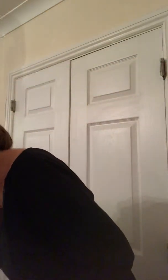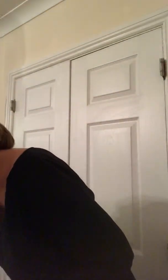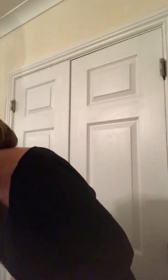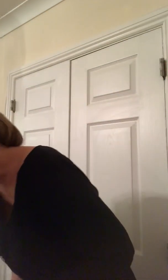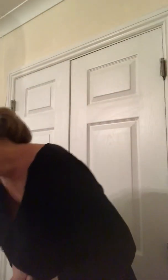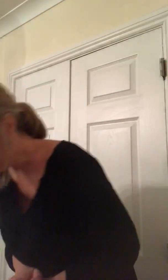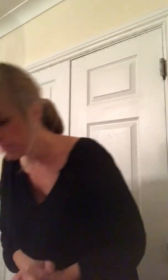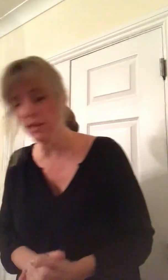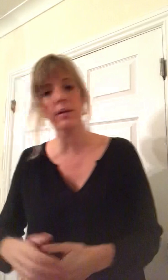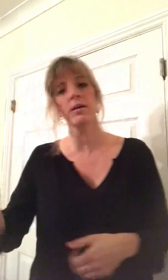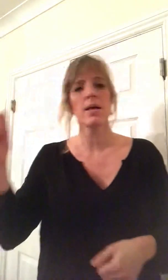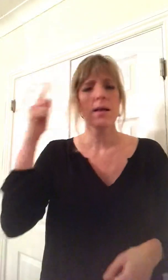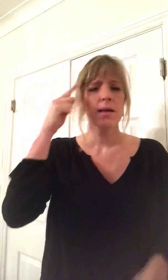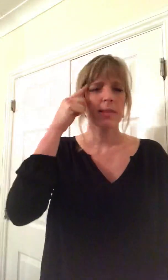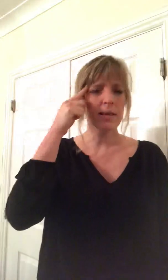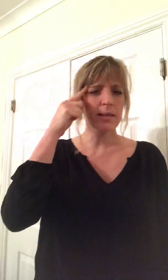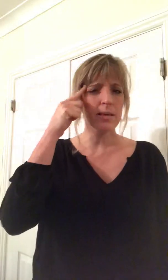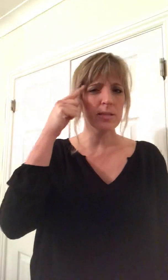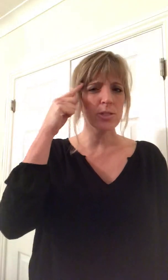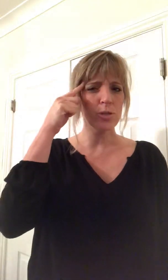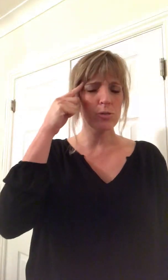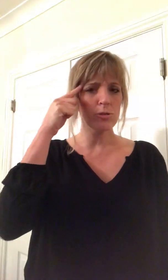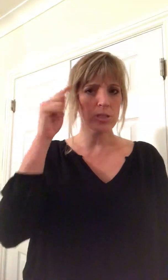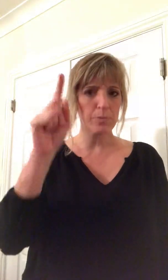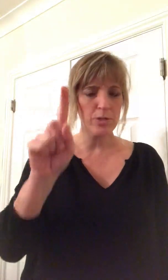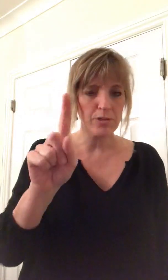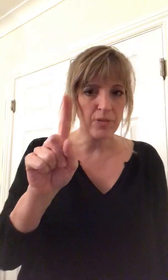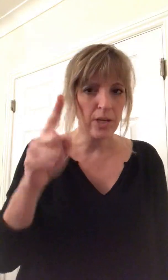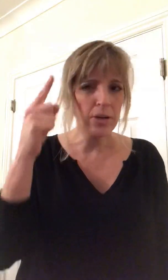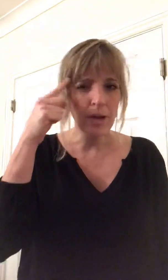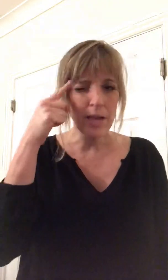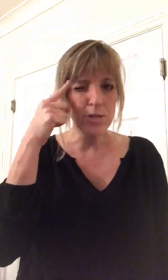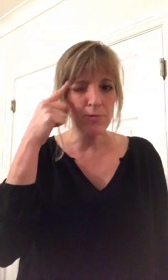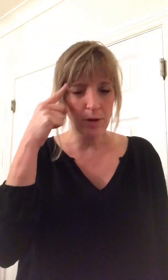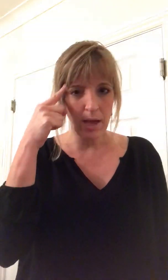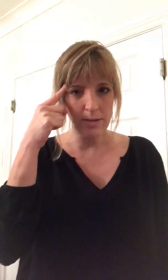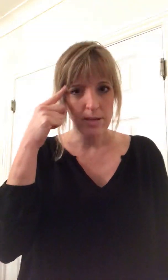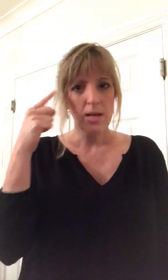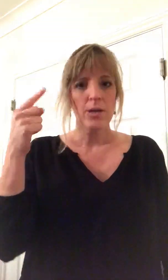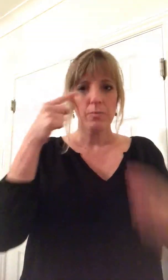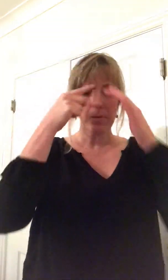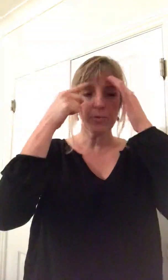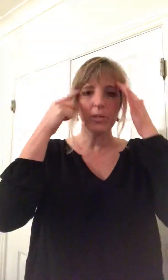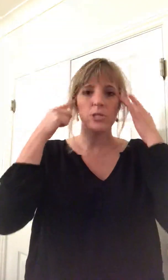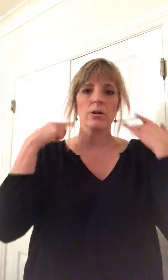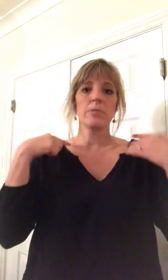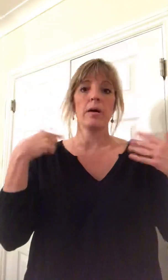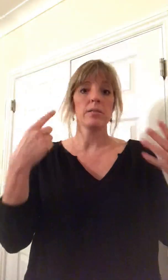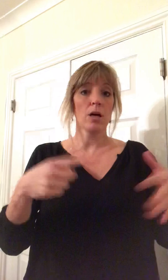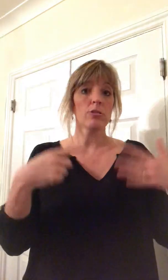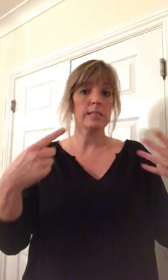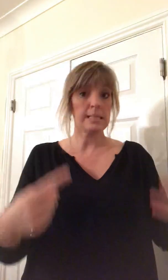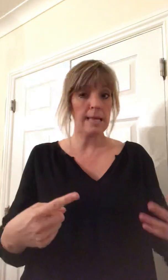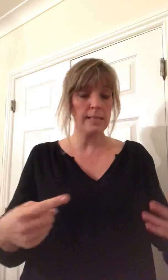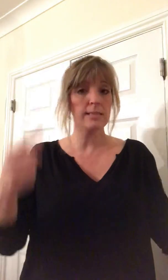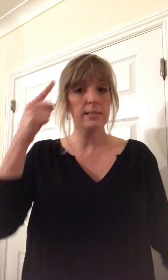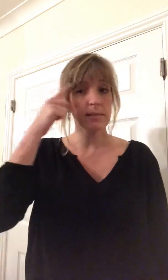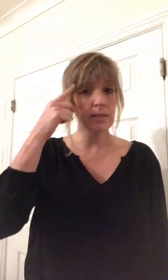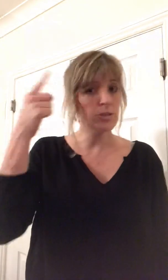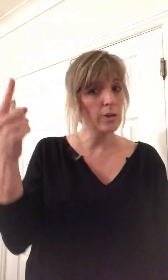is think. Think is you just put your finger at your forehead. Remember we had talked about dollars and cents. Cents, you kind